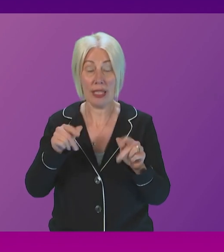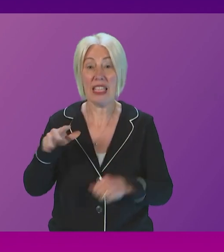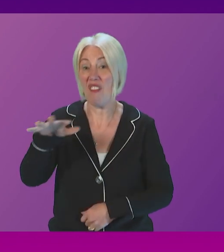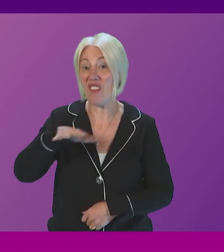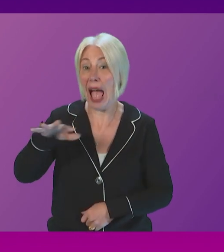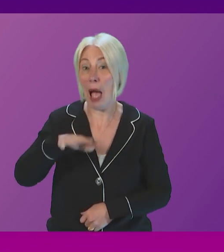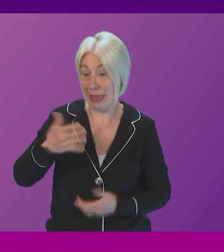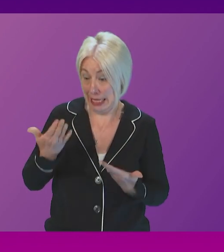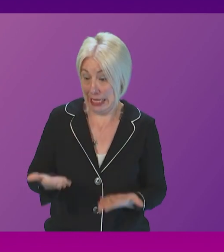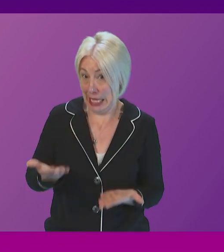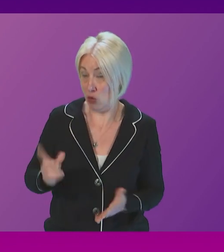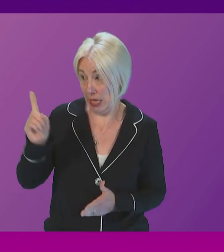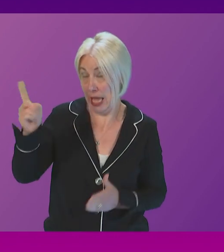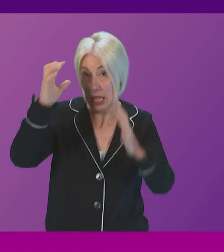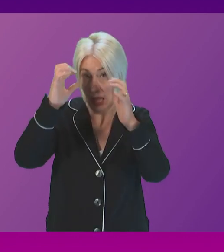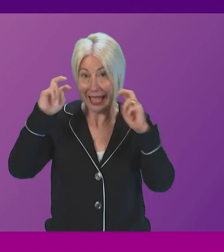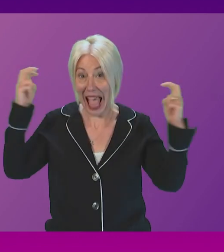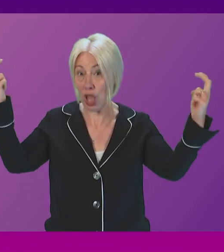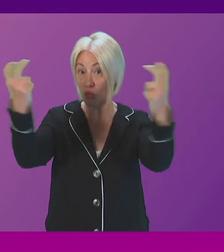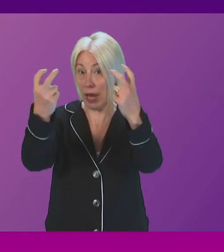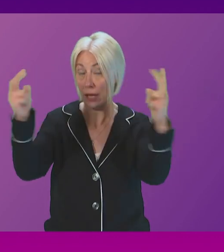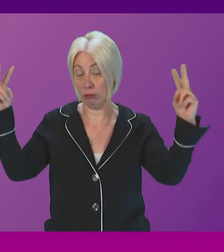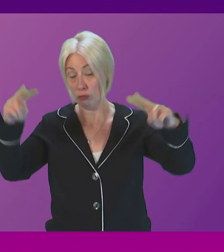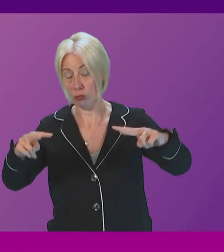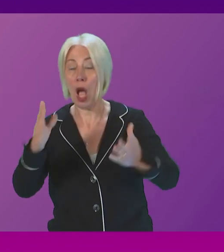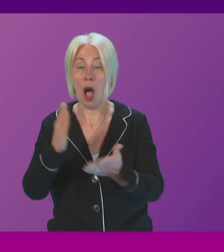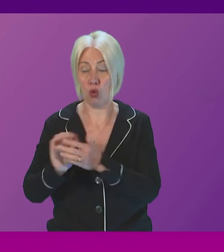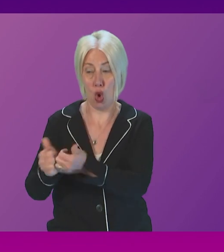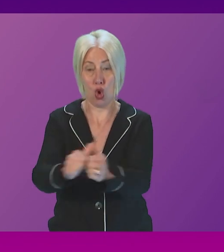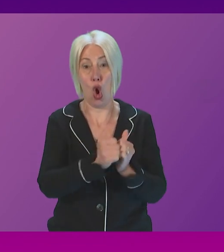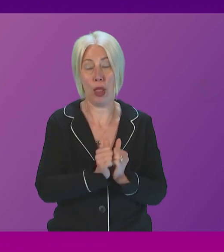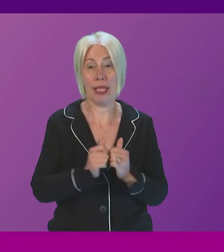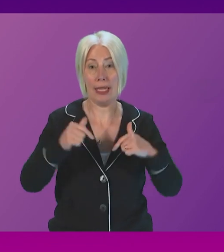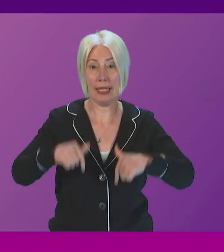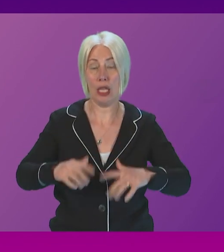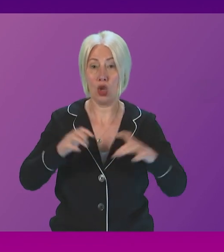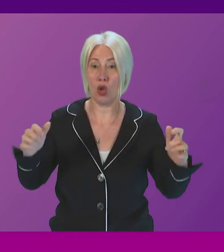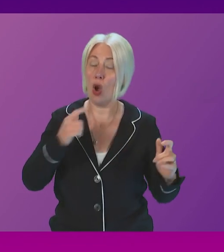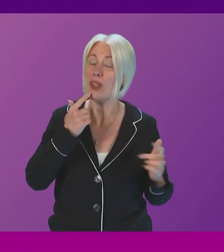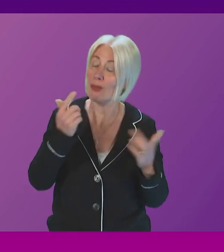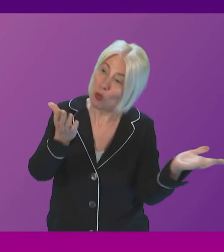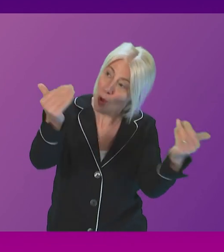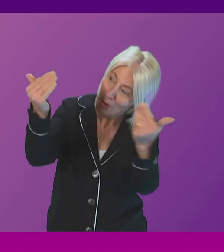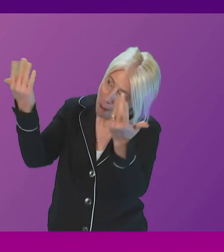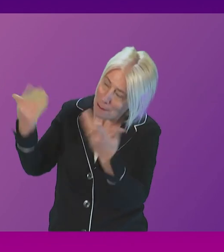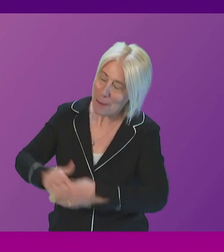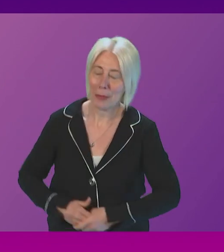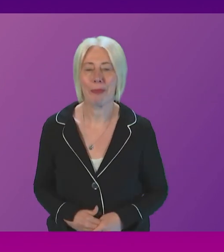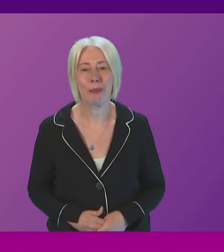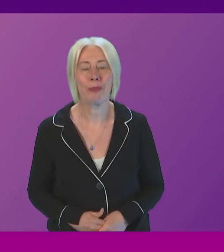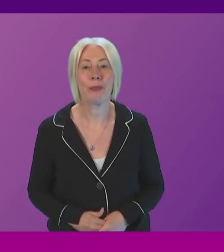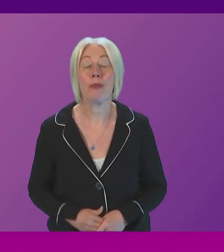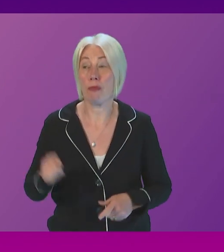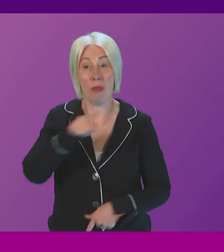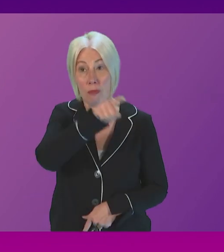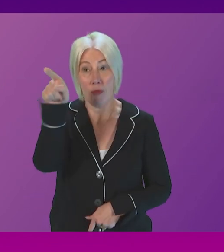families here in the gallery this afternoon and I'm sure colleagues across the Chamber will join me in welcoming them. Because